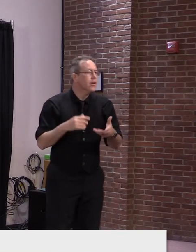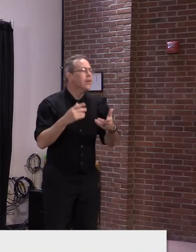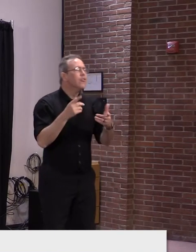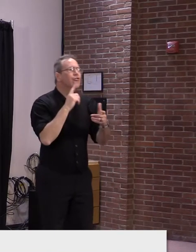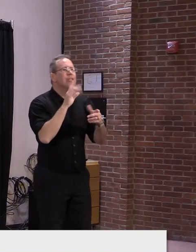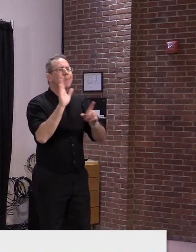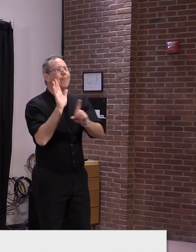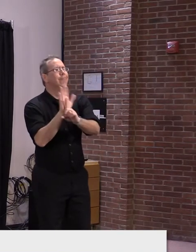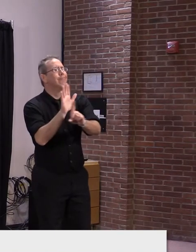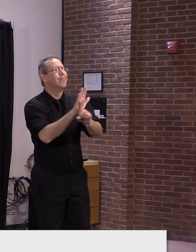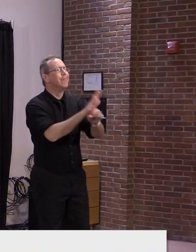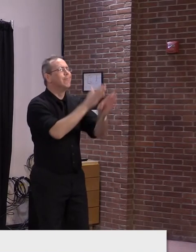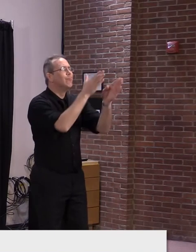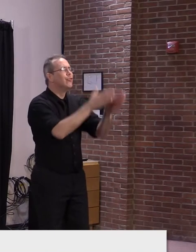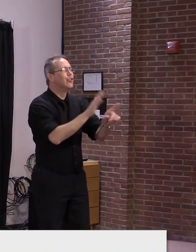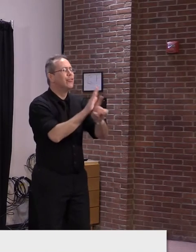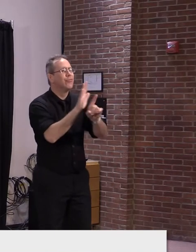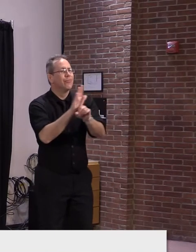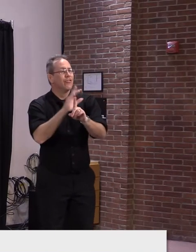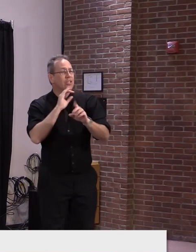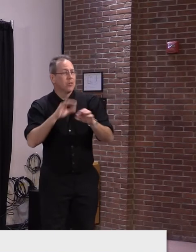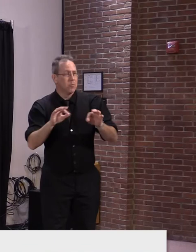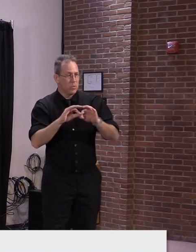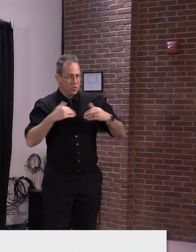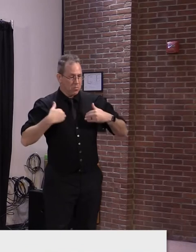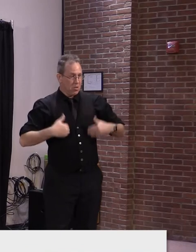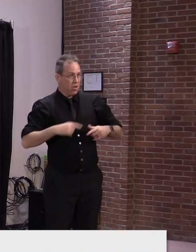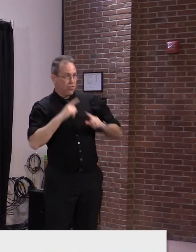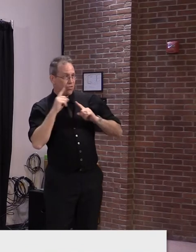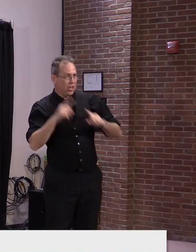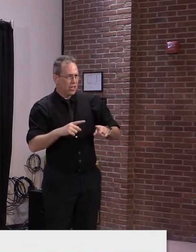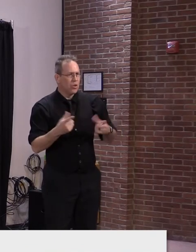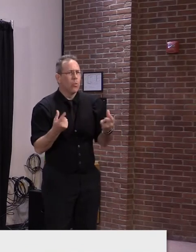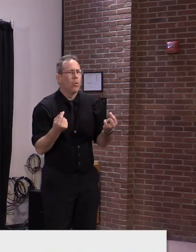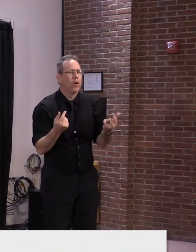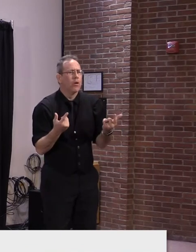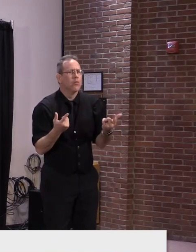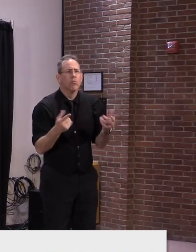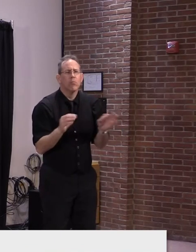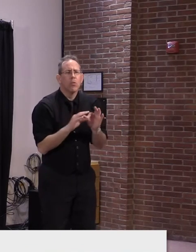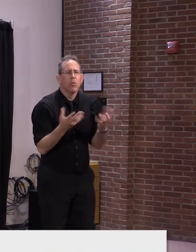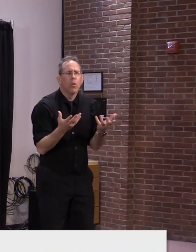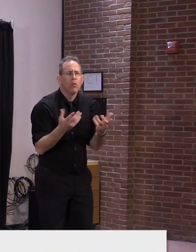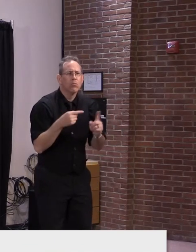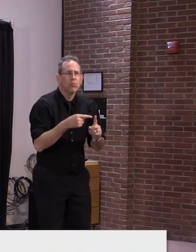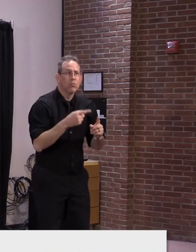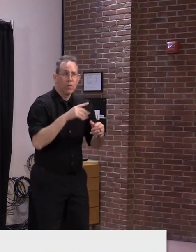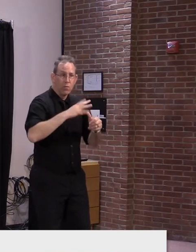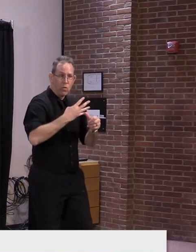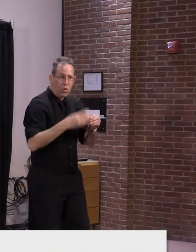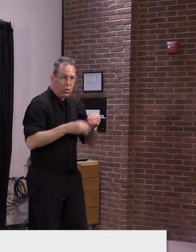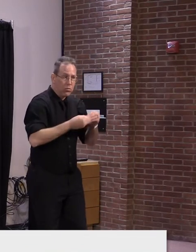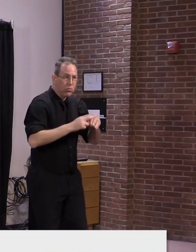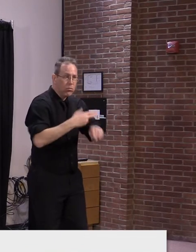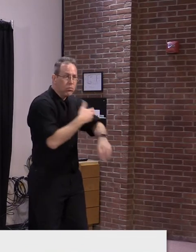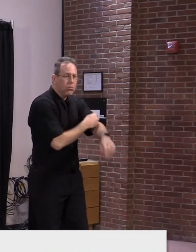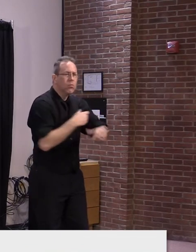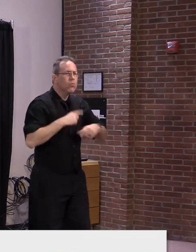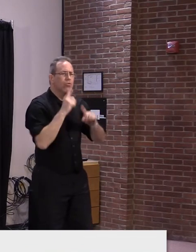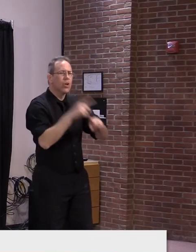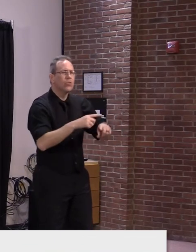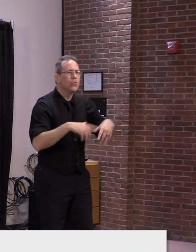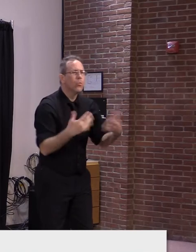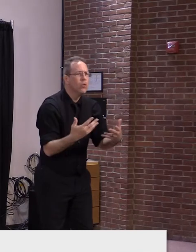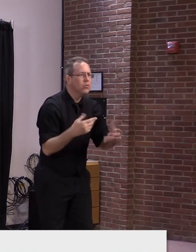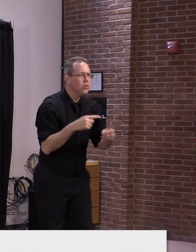kind of important to know what happened after the third dose. Most of the reports are that the third dose is not more